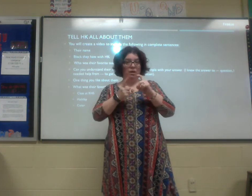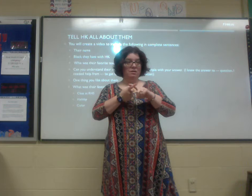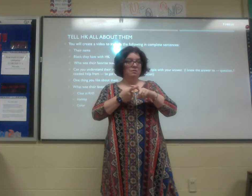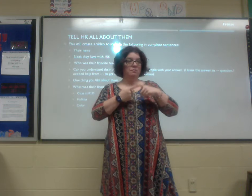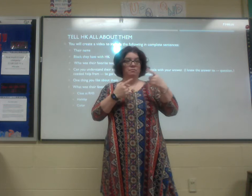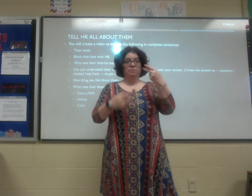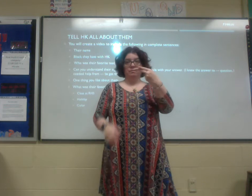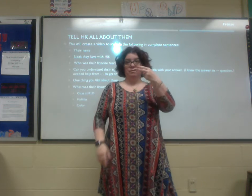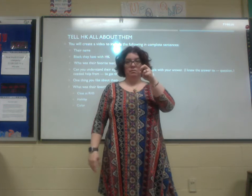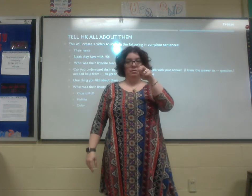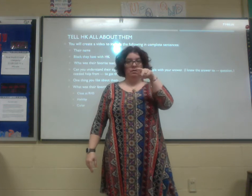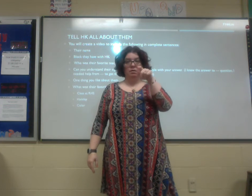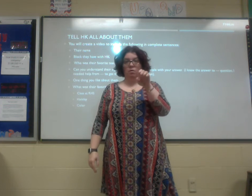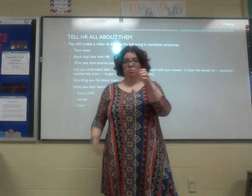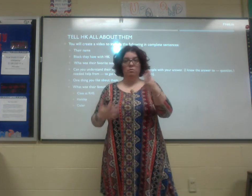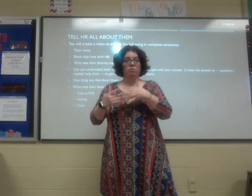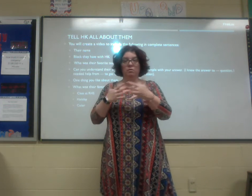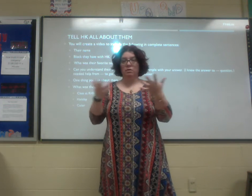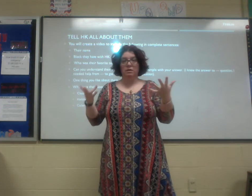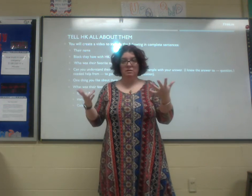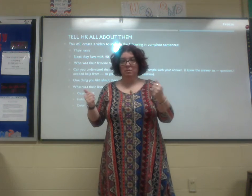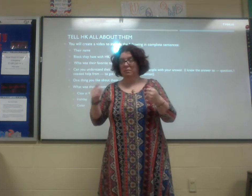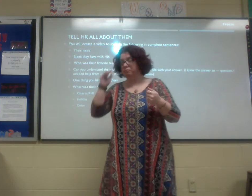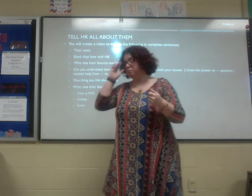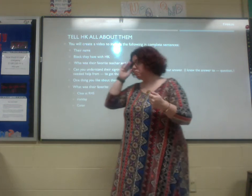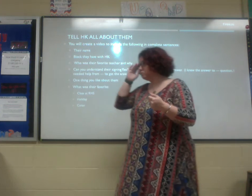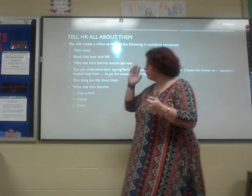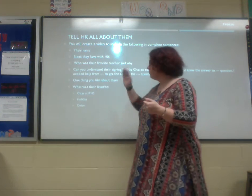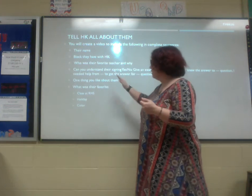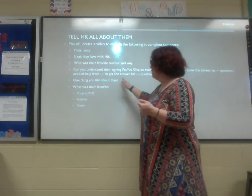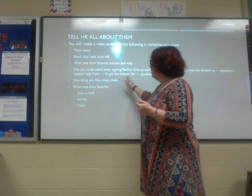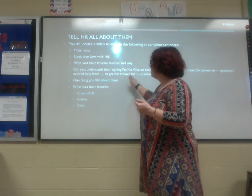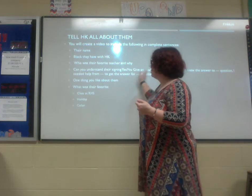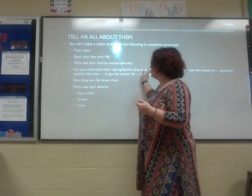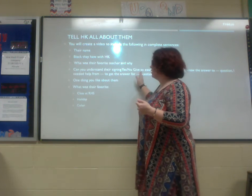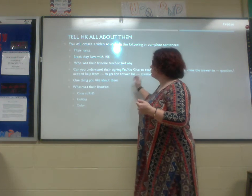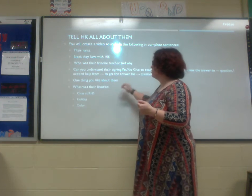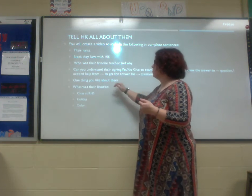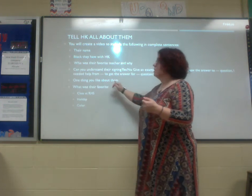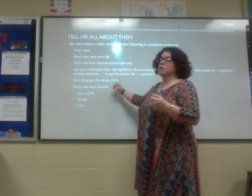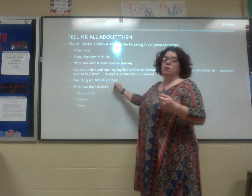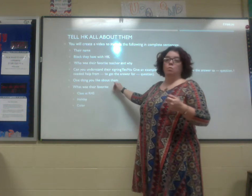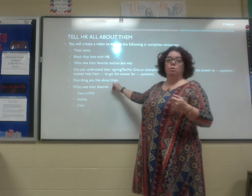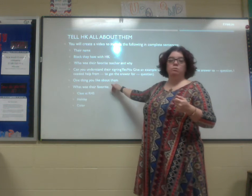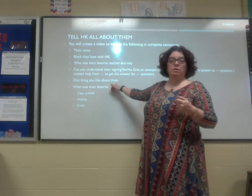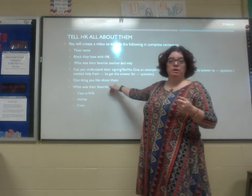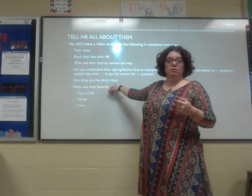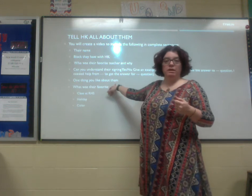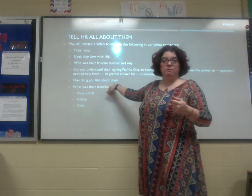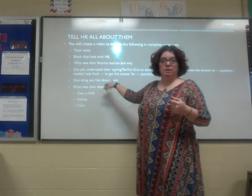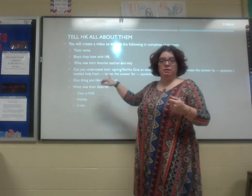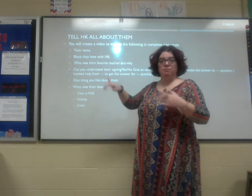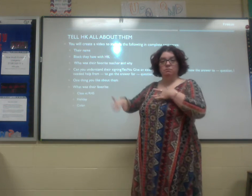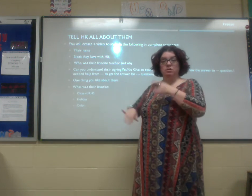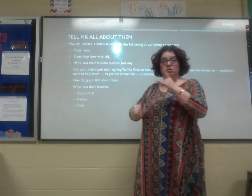friend Hope, whoever it ends up being. So it's one of those 2. What was one thing you liked about them? Did you like